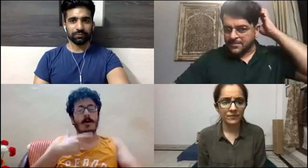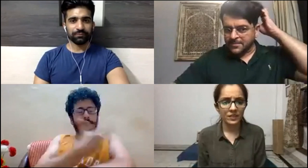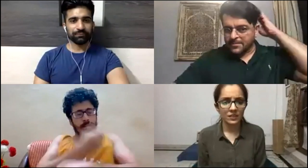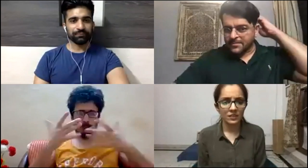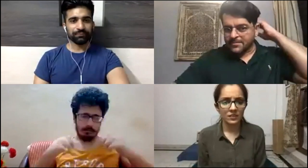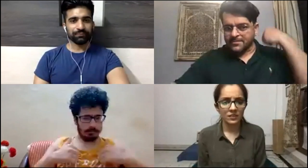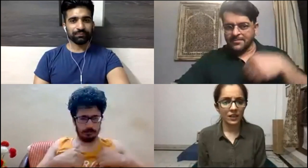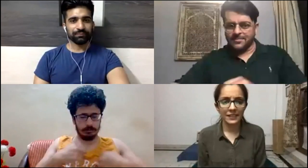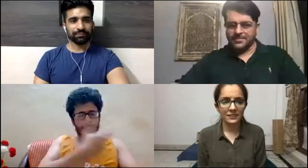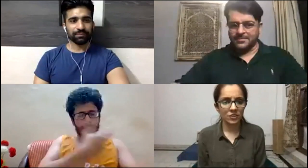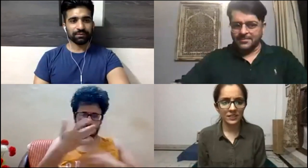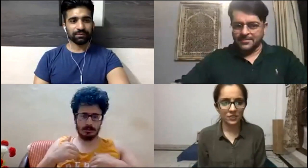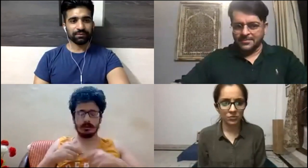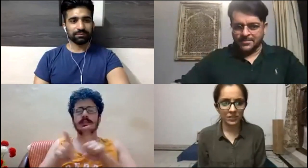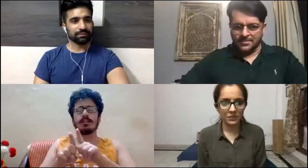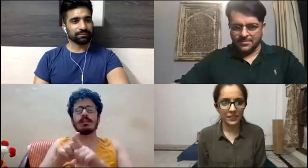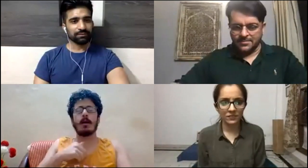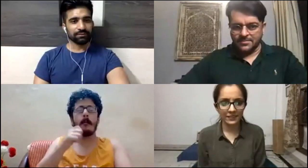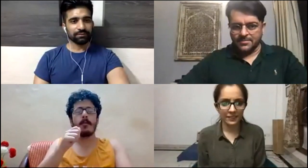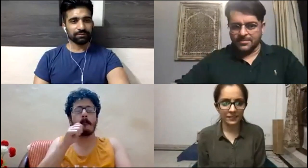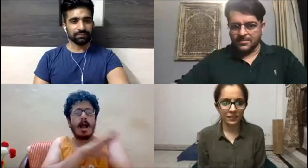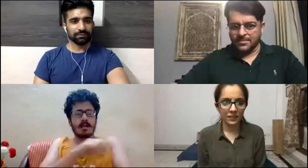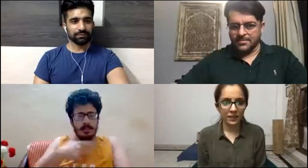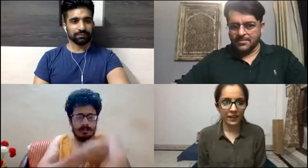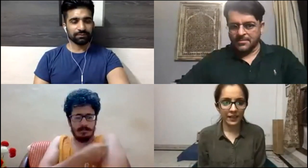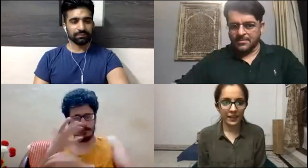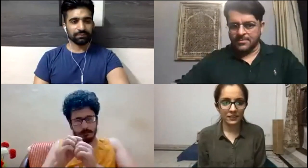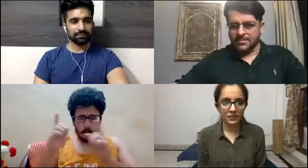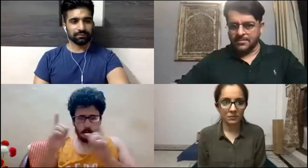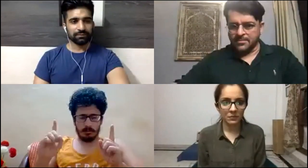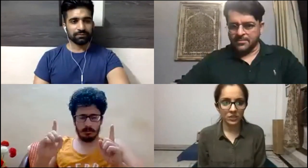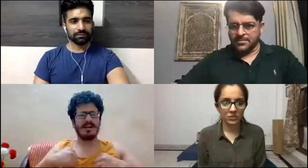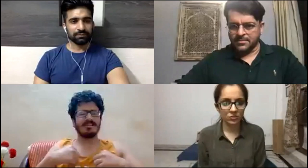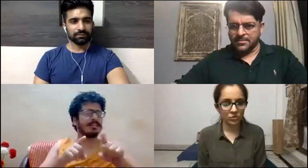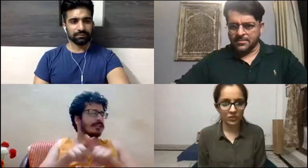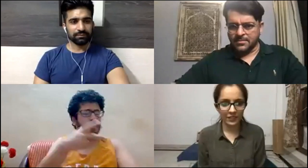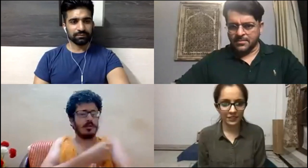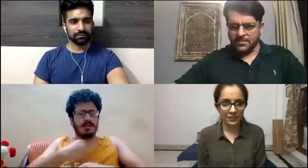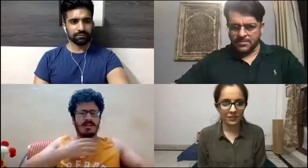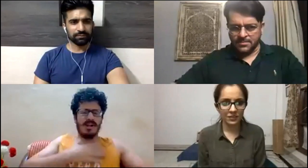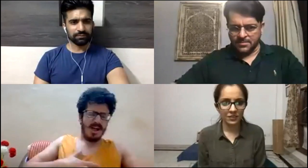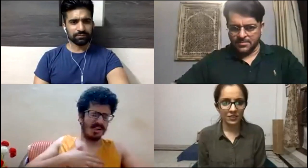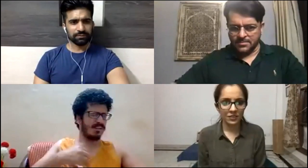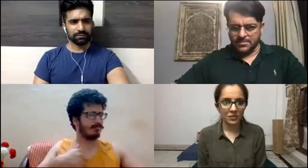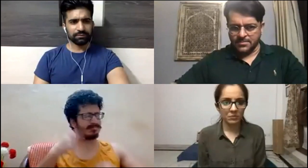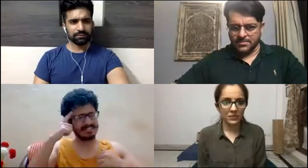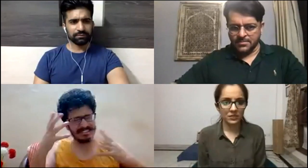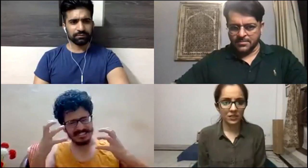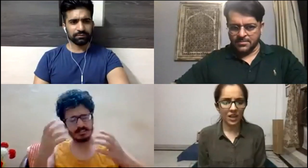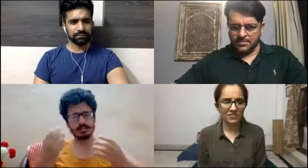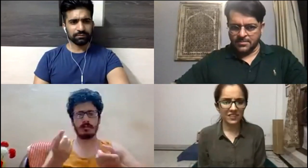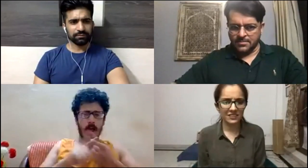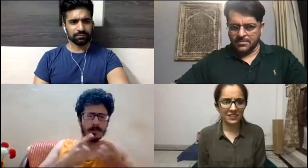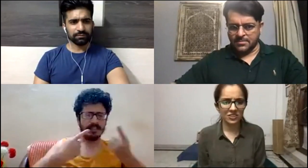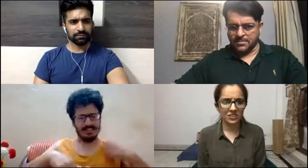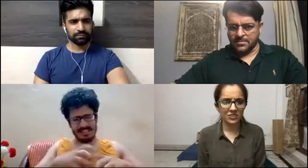Sure. I did not get COVID, but I got vaccinated, and my brother also got vaccinated. But